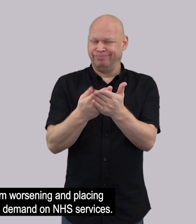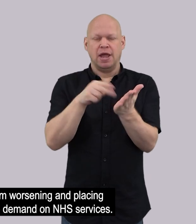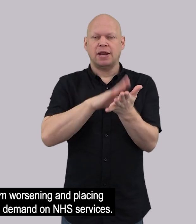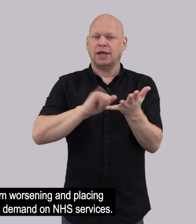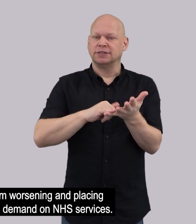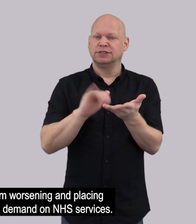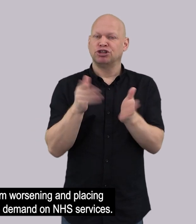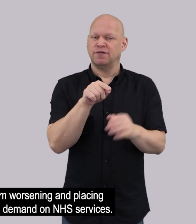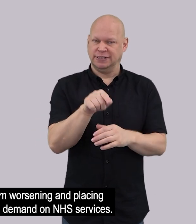services.